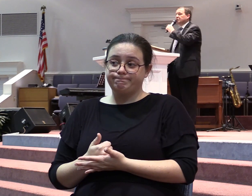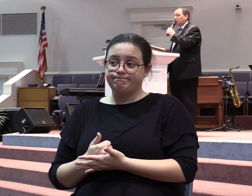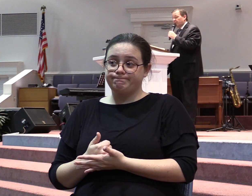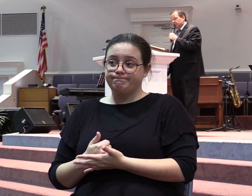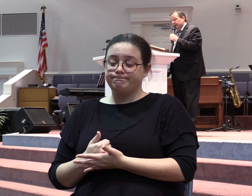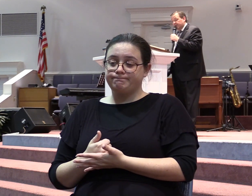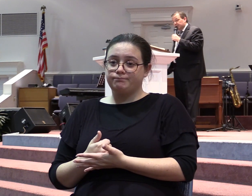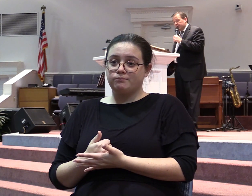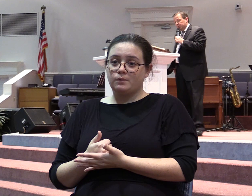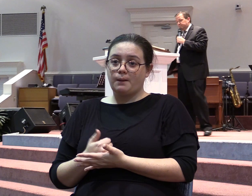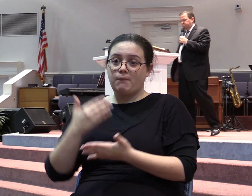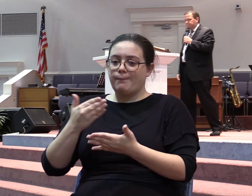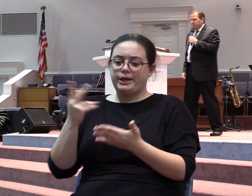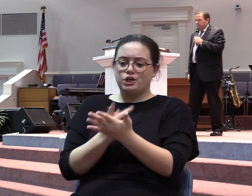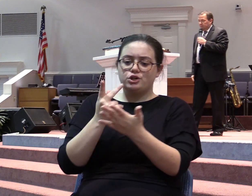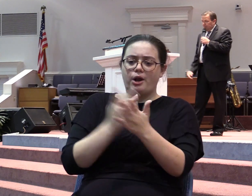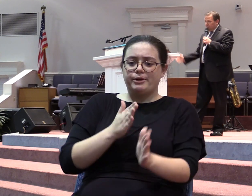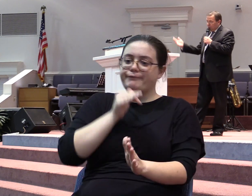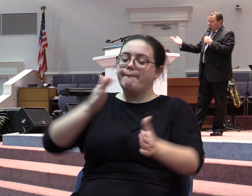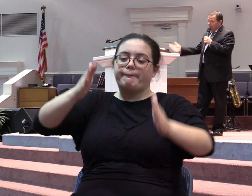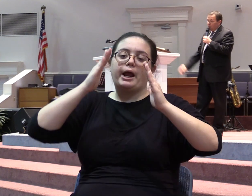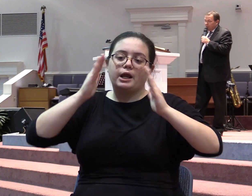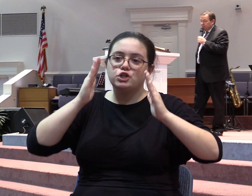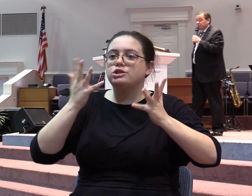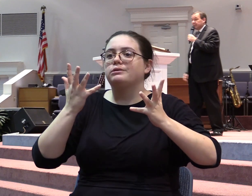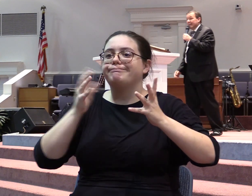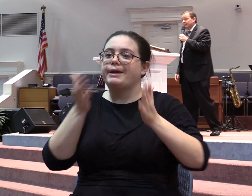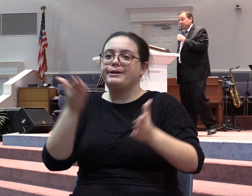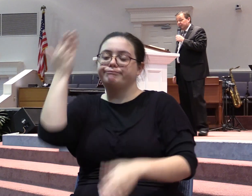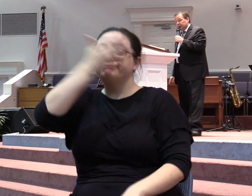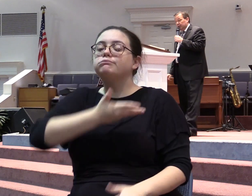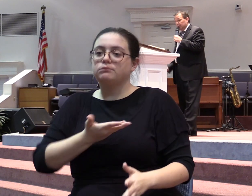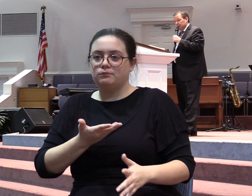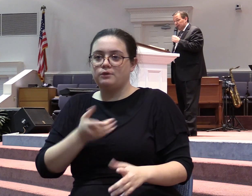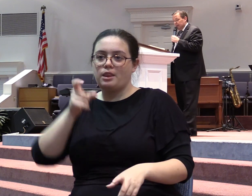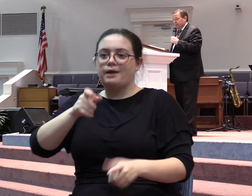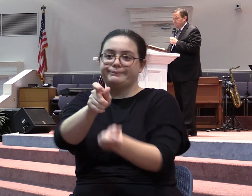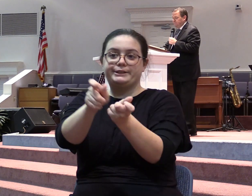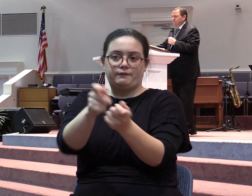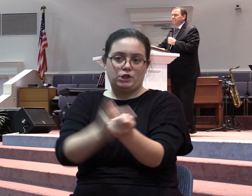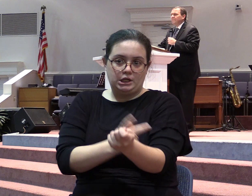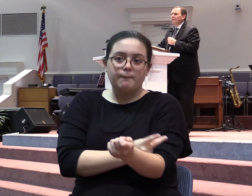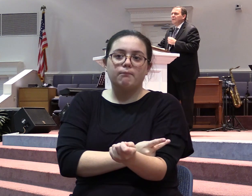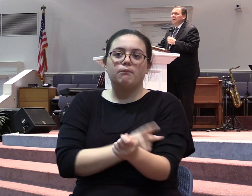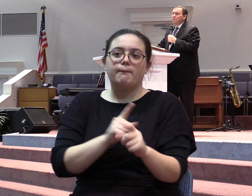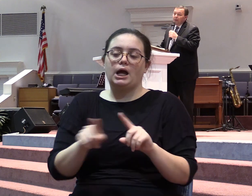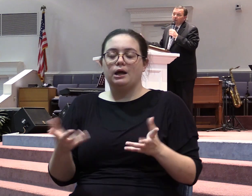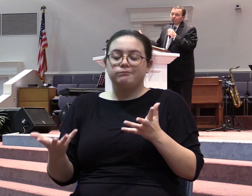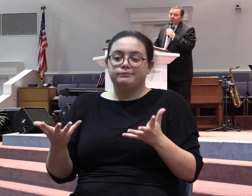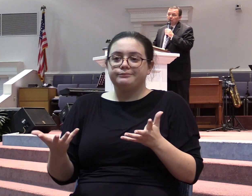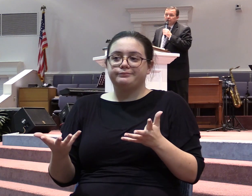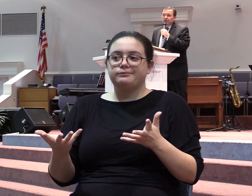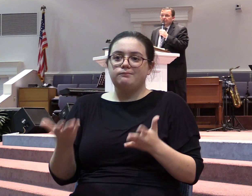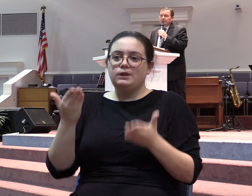Maybe it was an oversight of the shepherd. Maybe you should have paid more attention to that particular lamb. Maybe